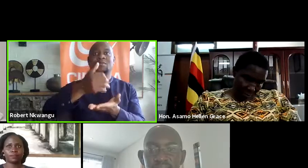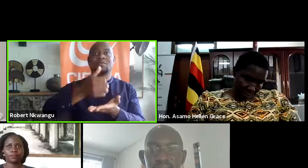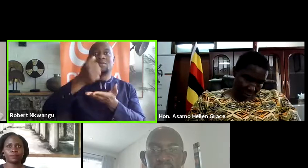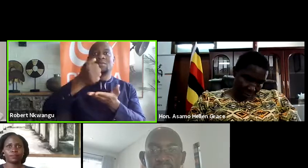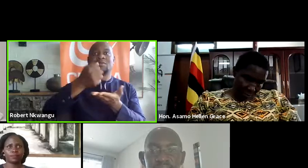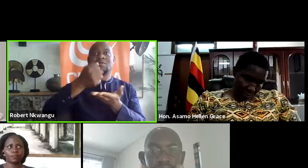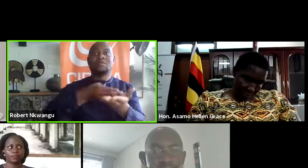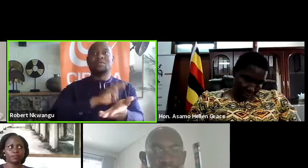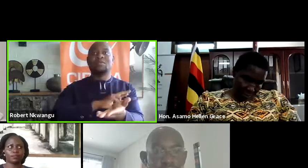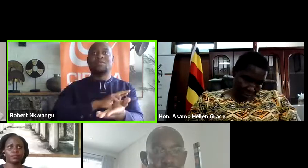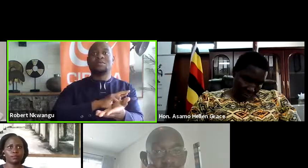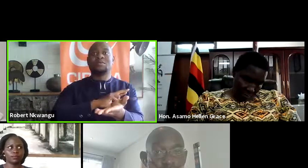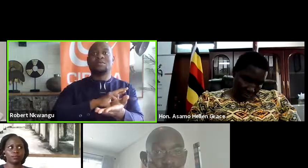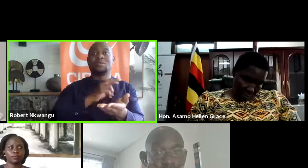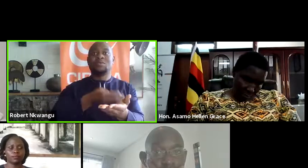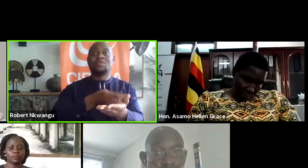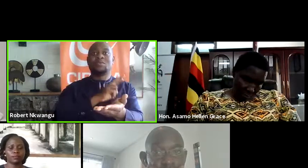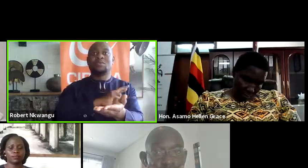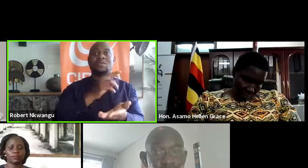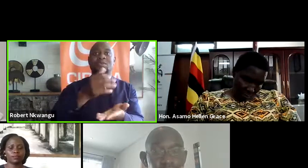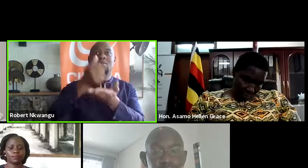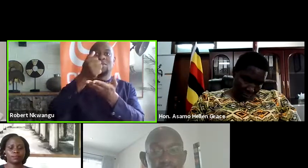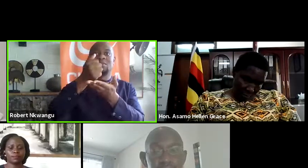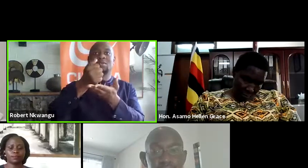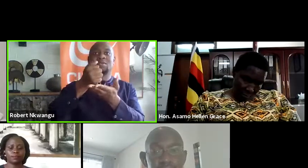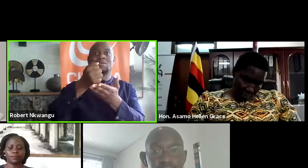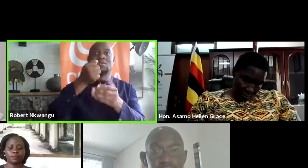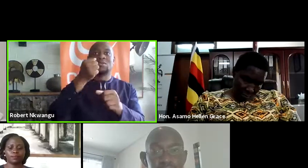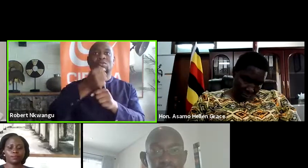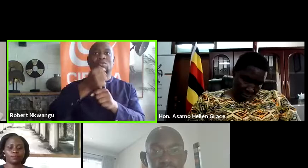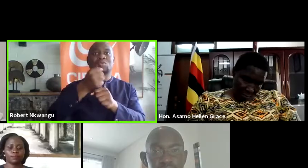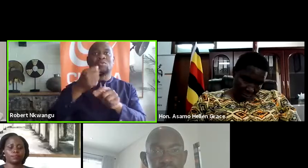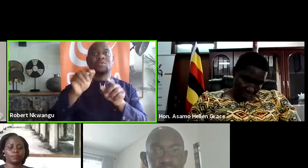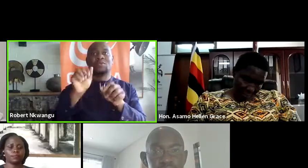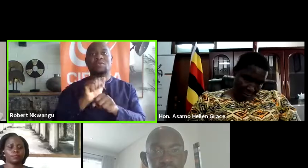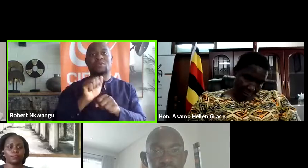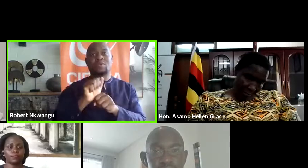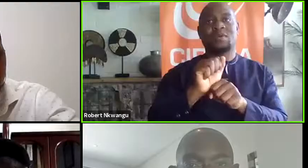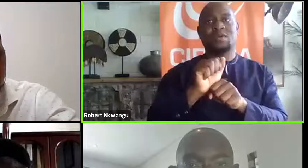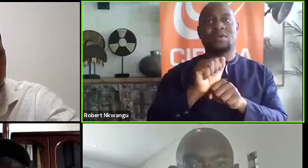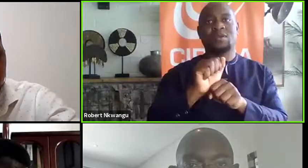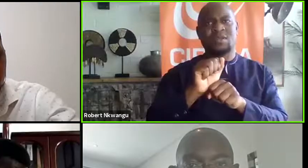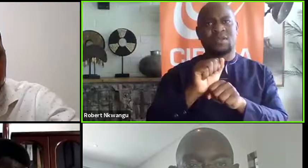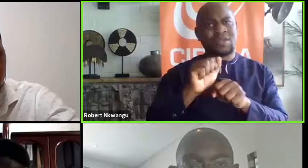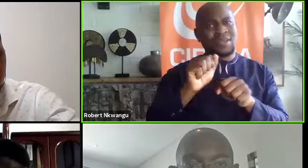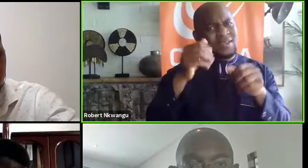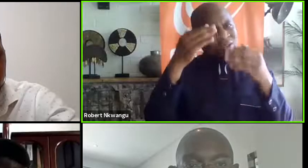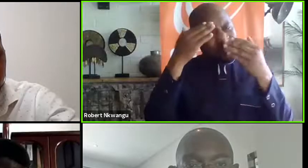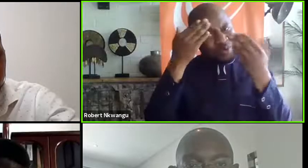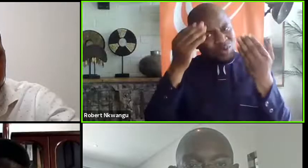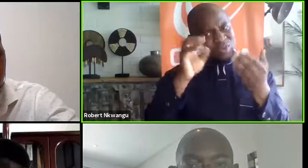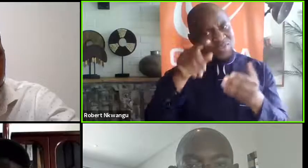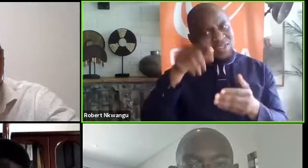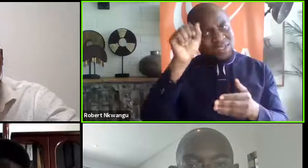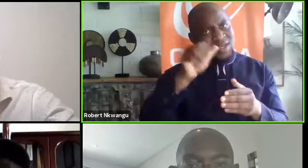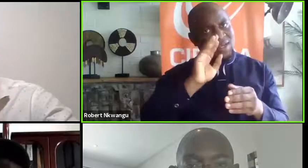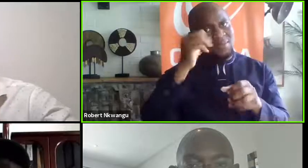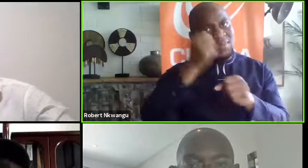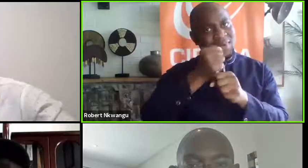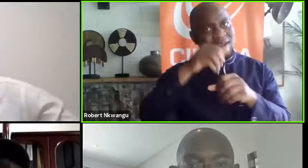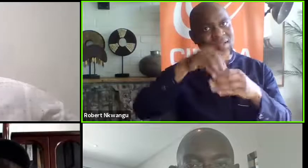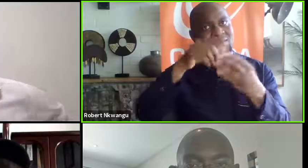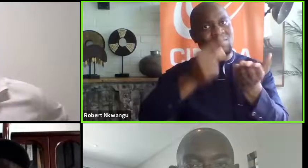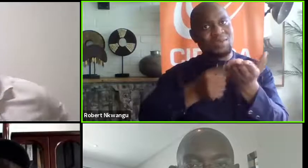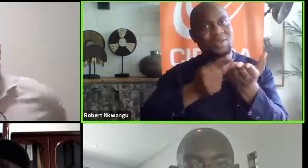DPOs, been having some budget and some resources that have been allocated.